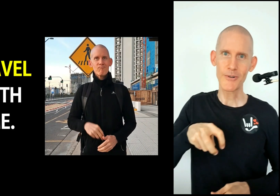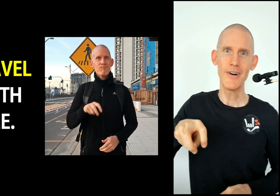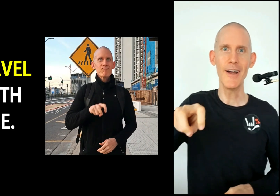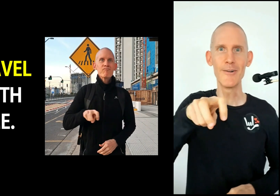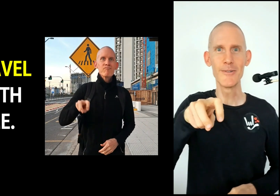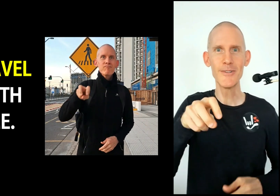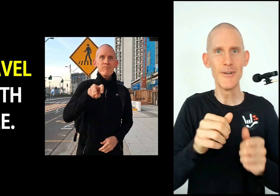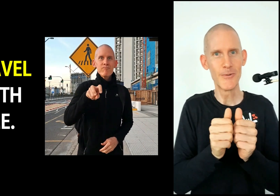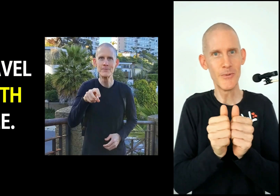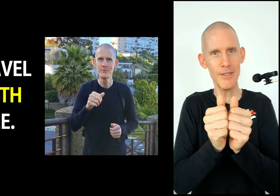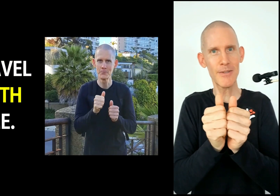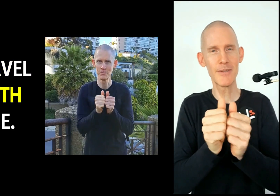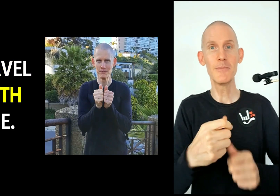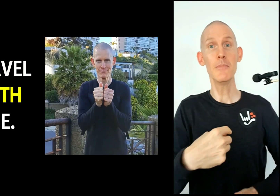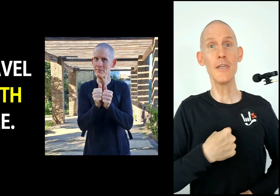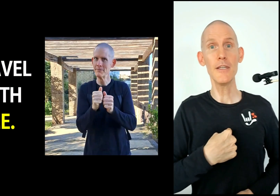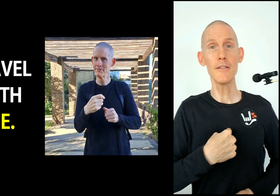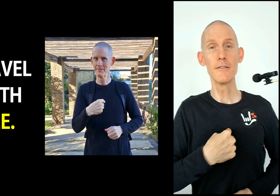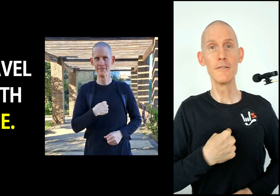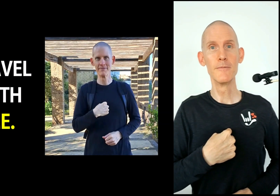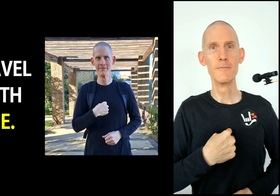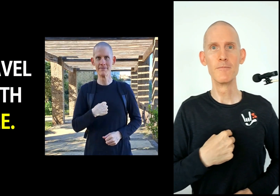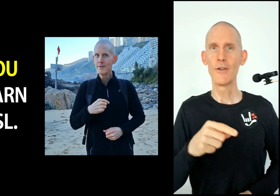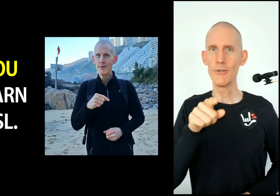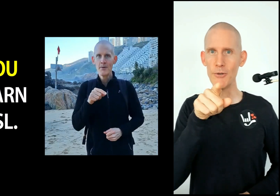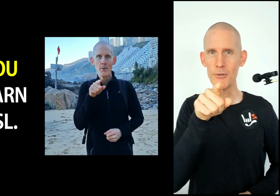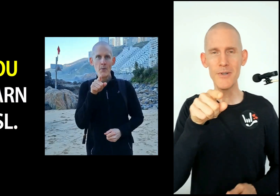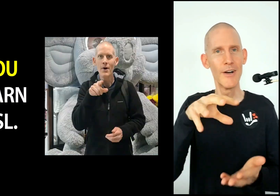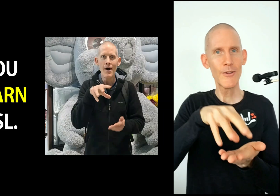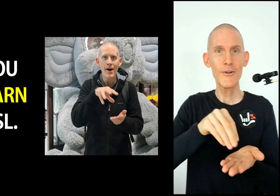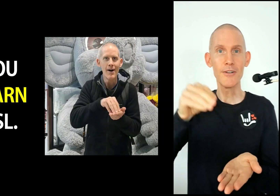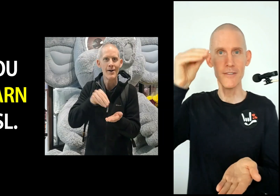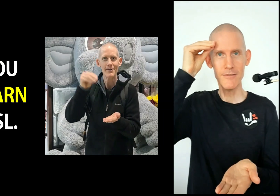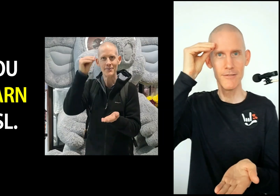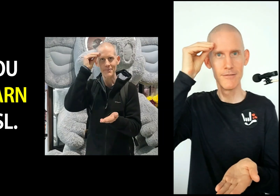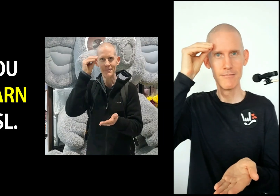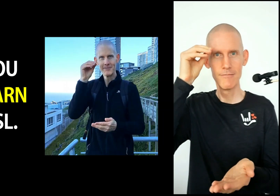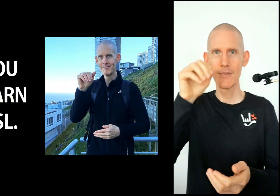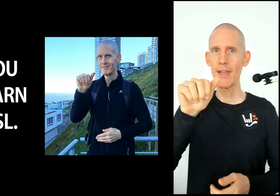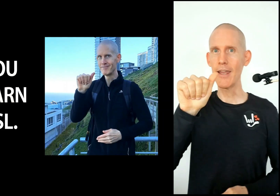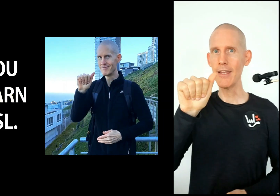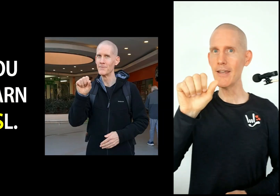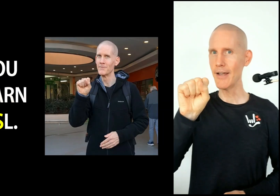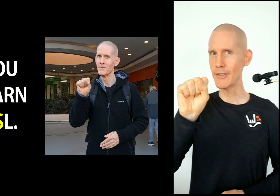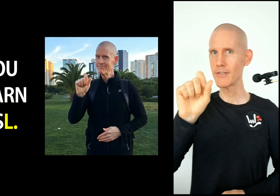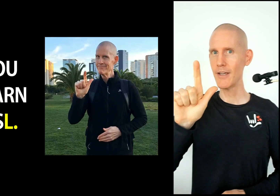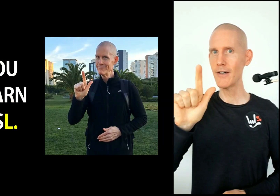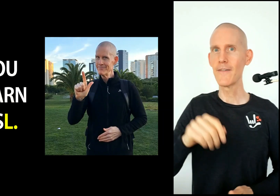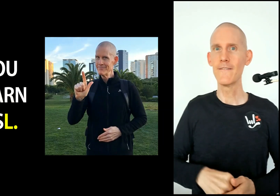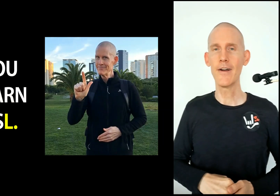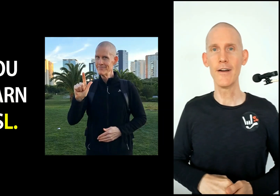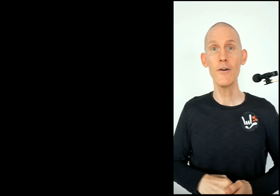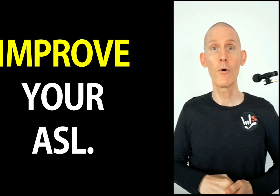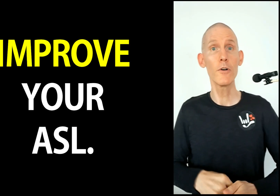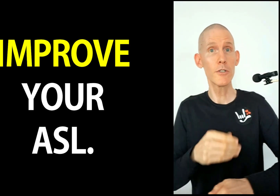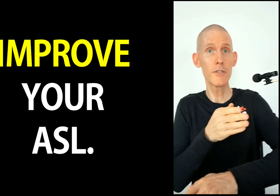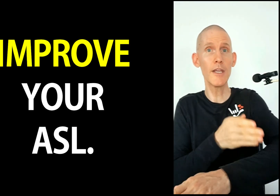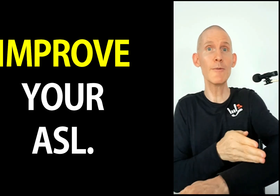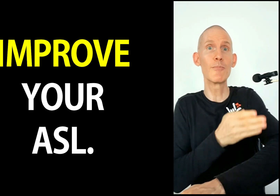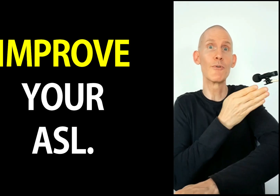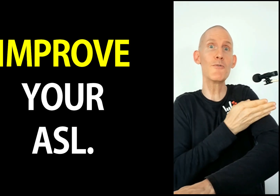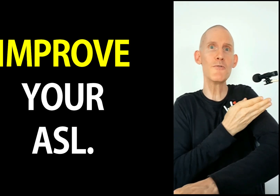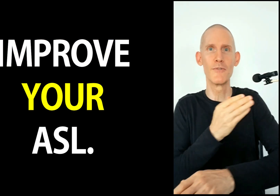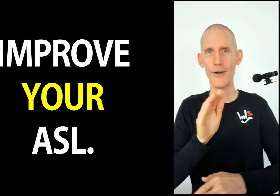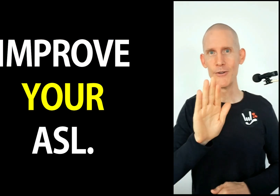you travel with me, you learn ASL. Or you could